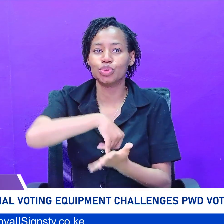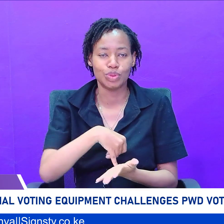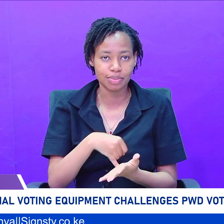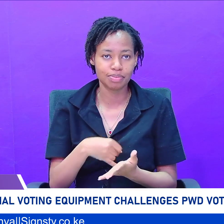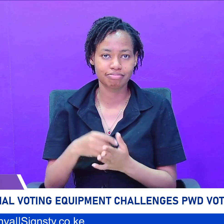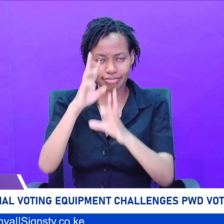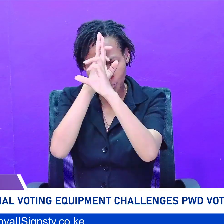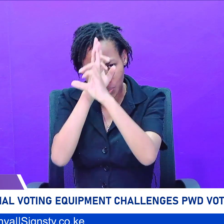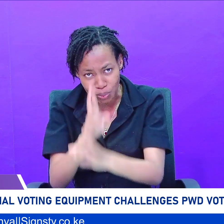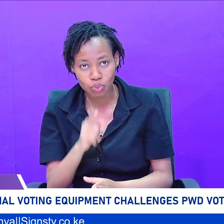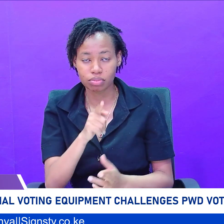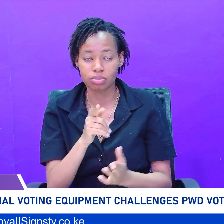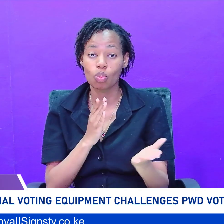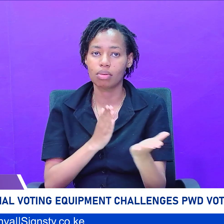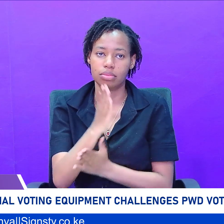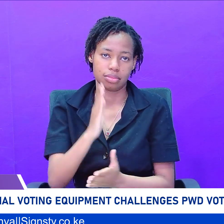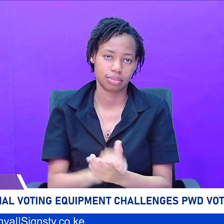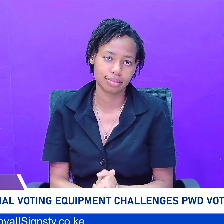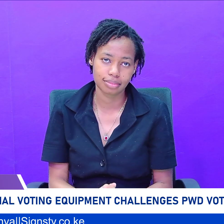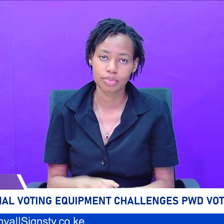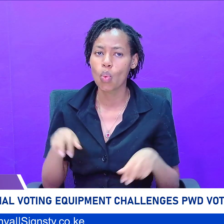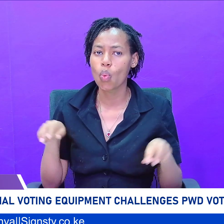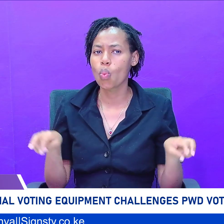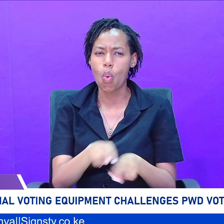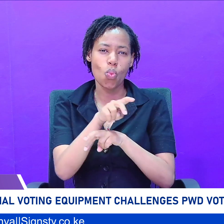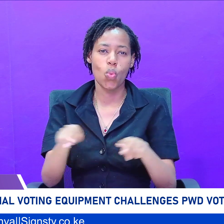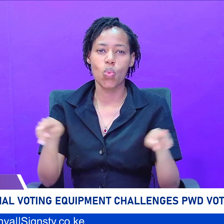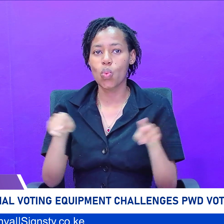community inclusion and respect for their rights.